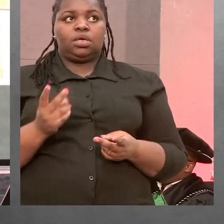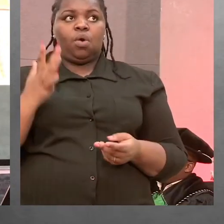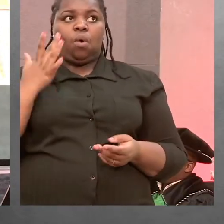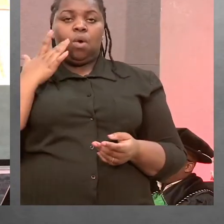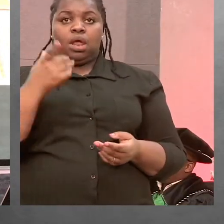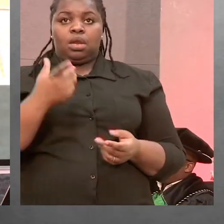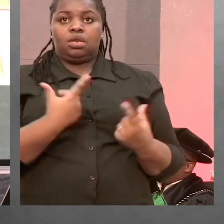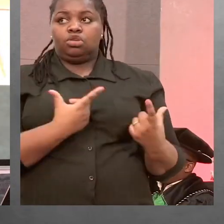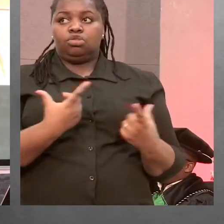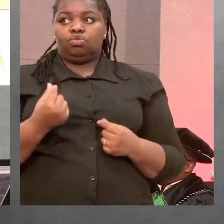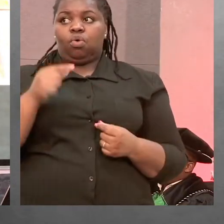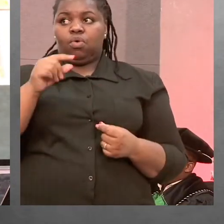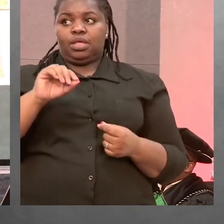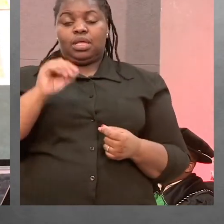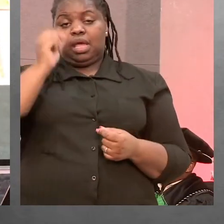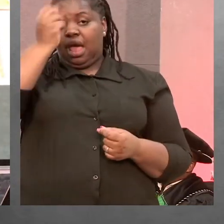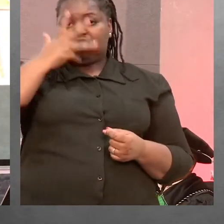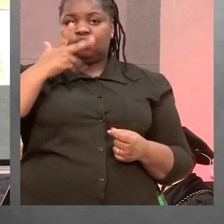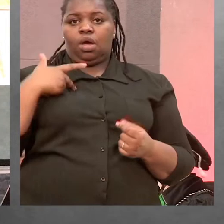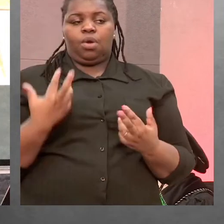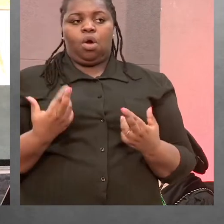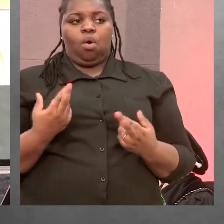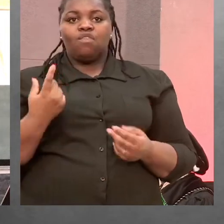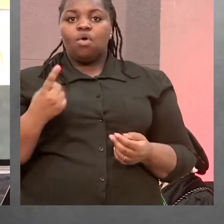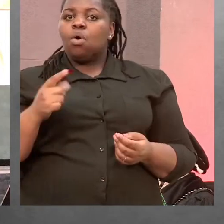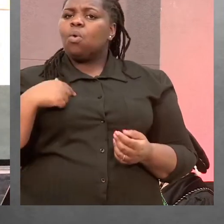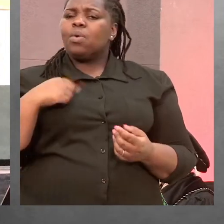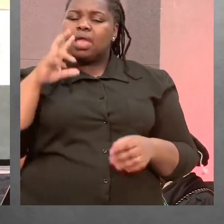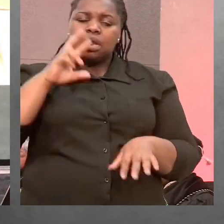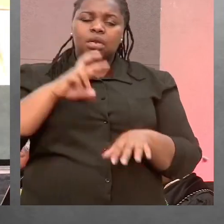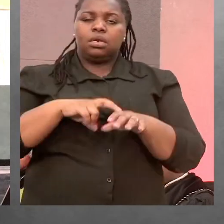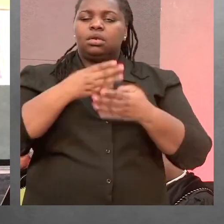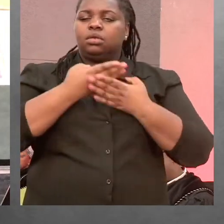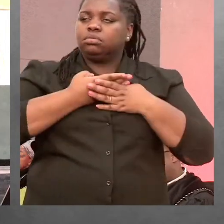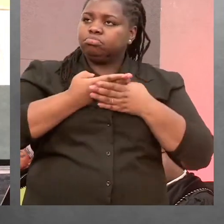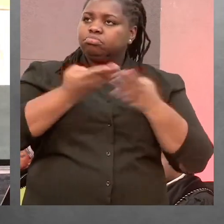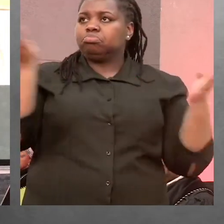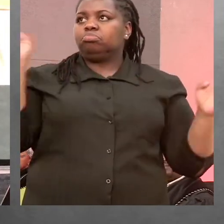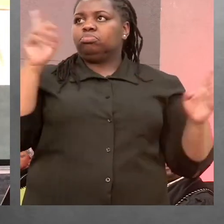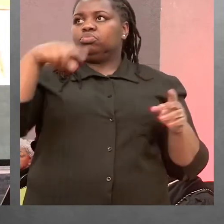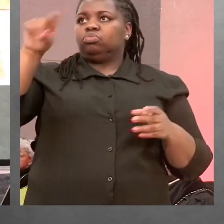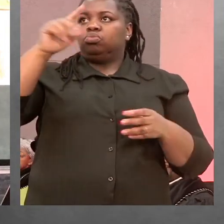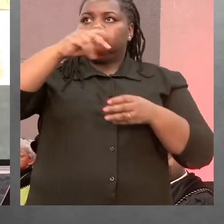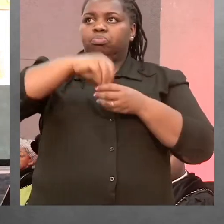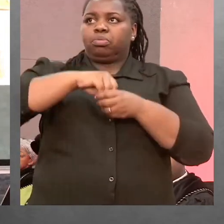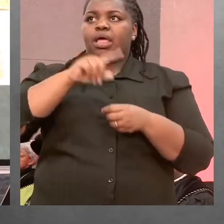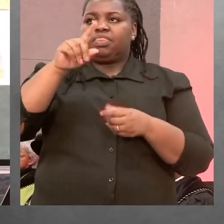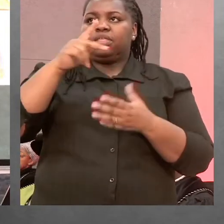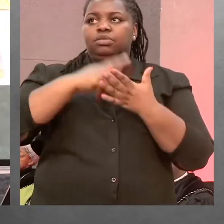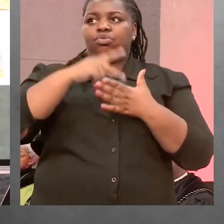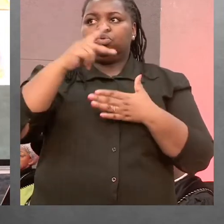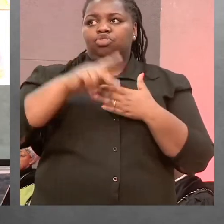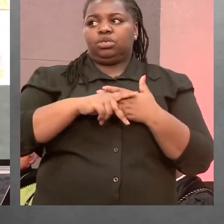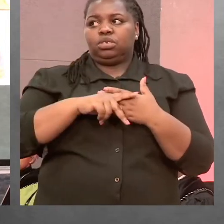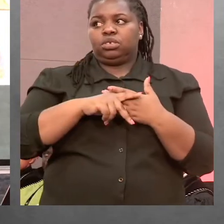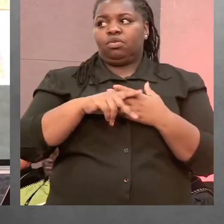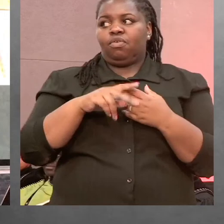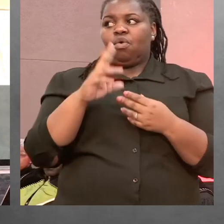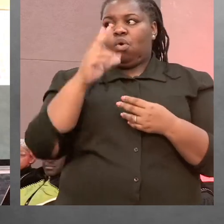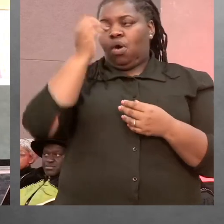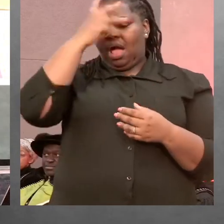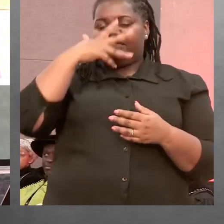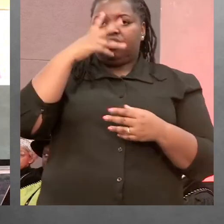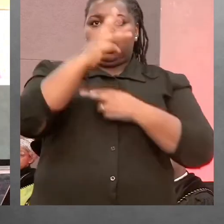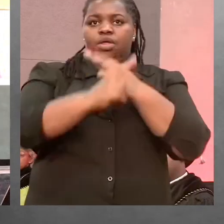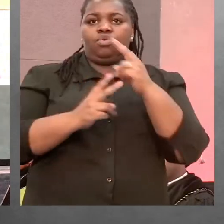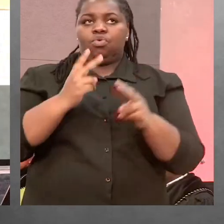this Africa we hope for. We need everybody to participate in this project of the Africa Renewal and